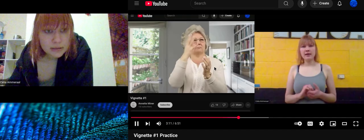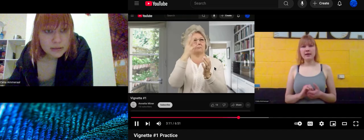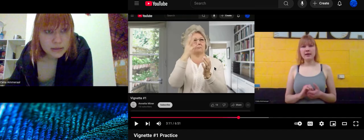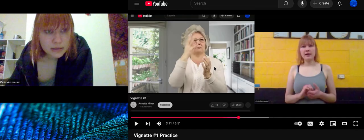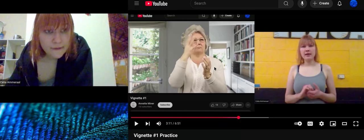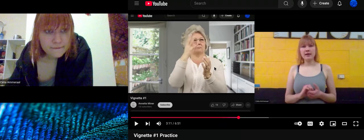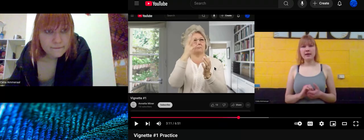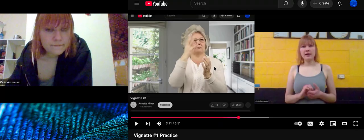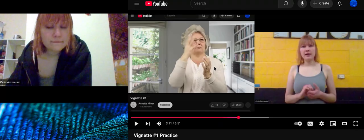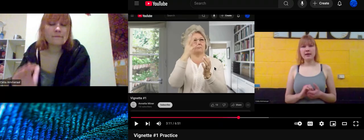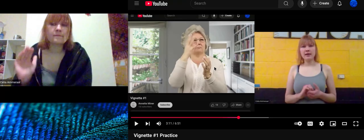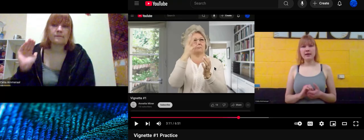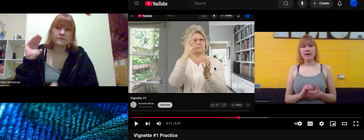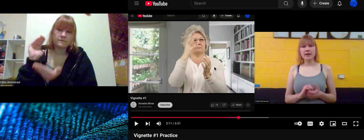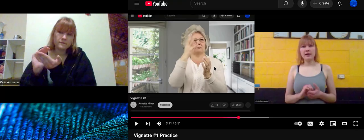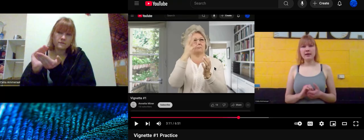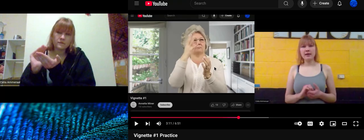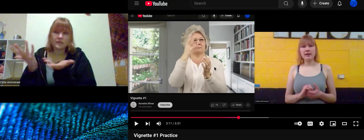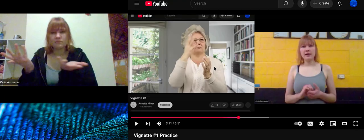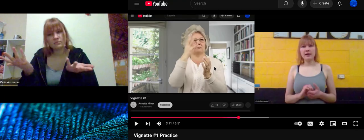Decreased.